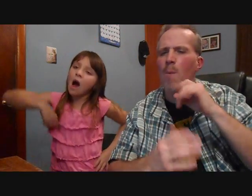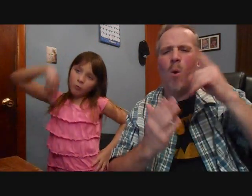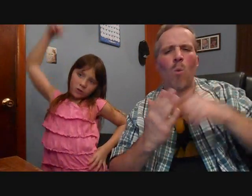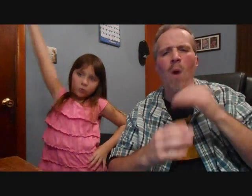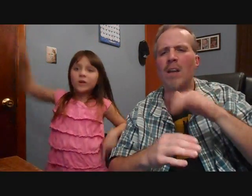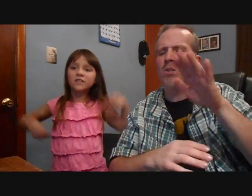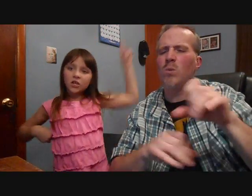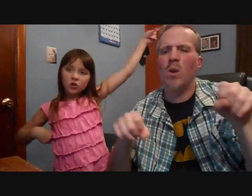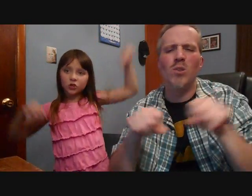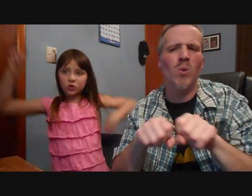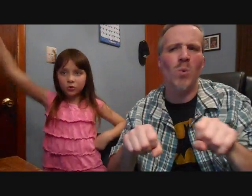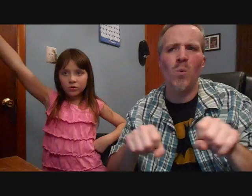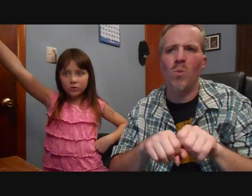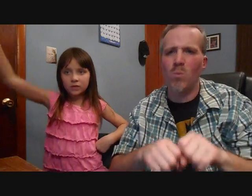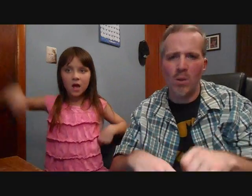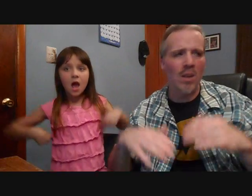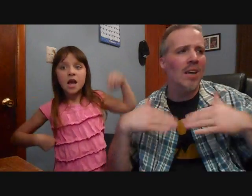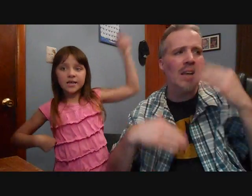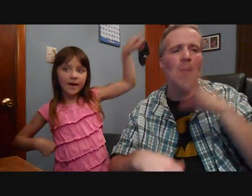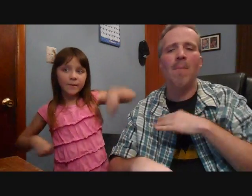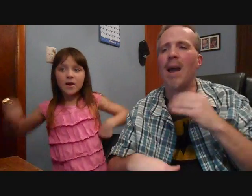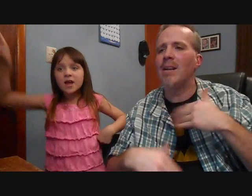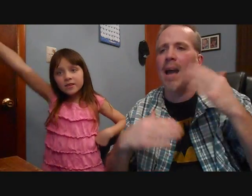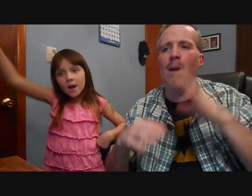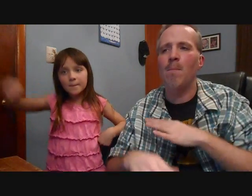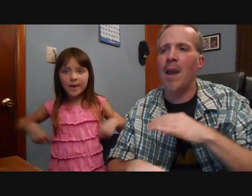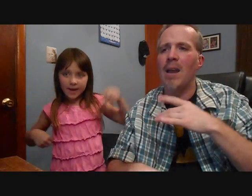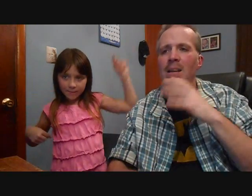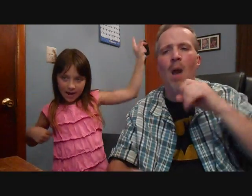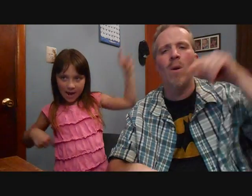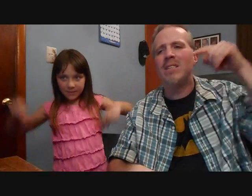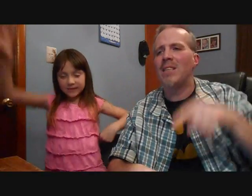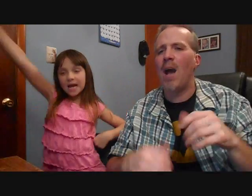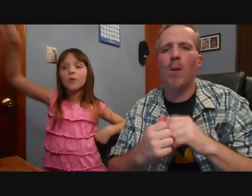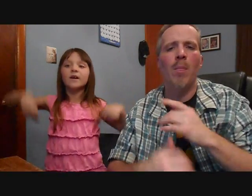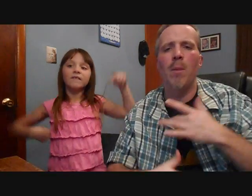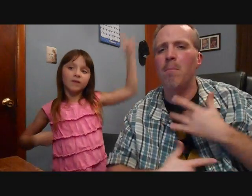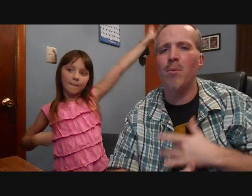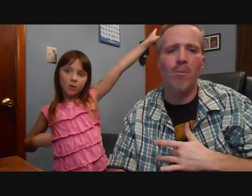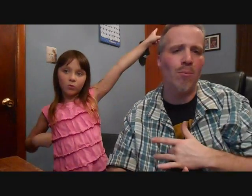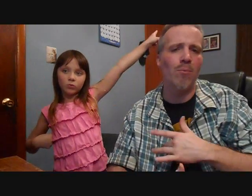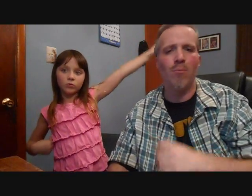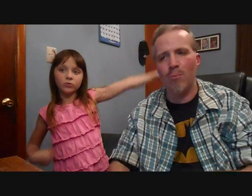I was once in your shoes Young man young man I was down with the blues